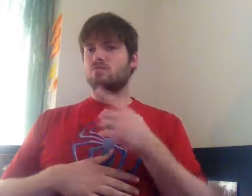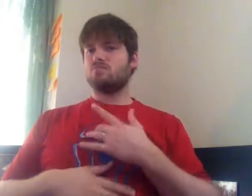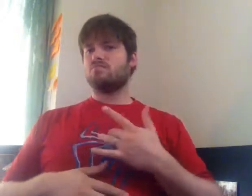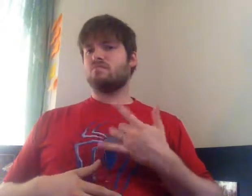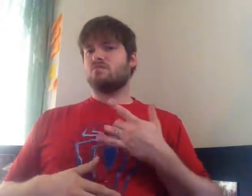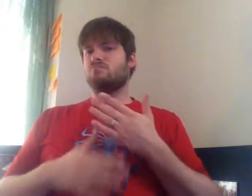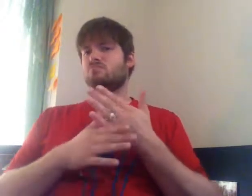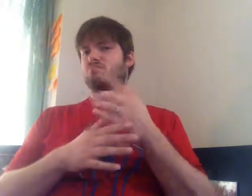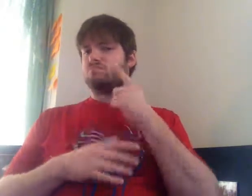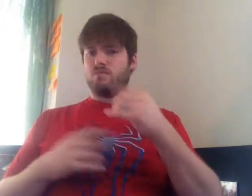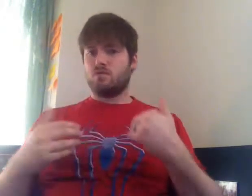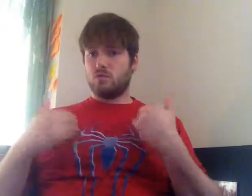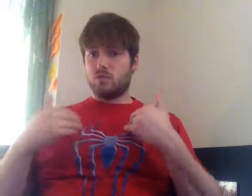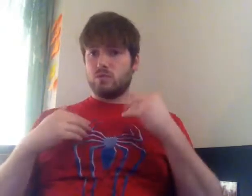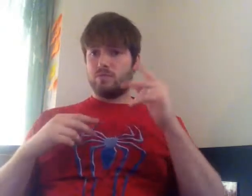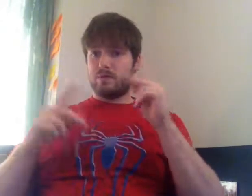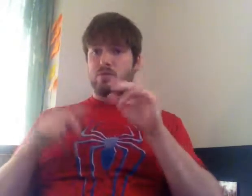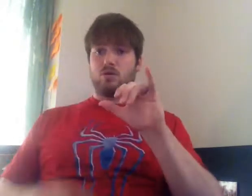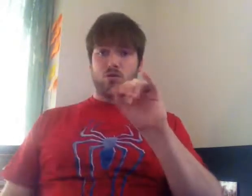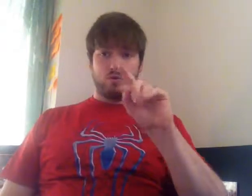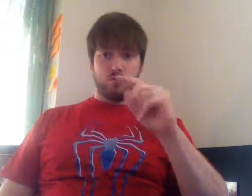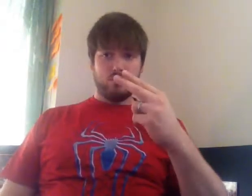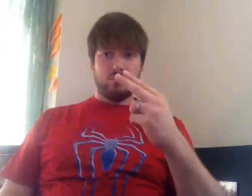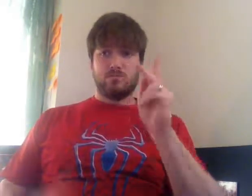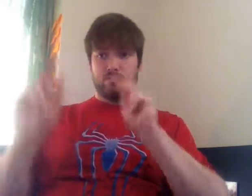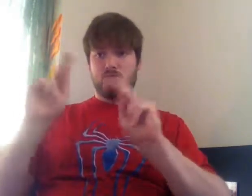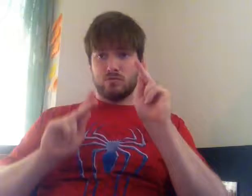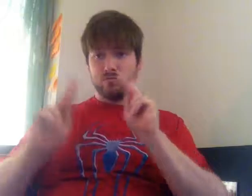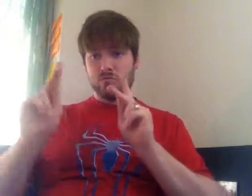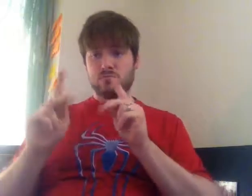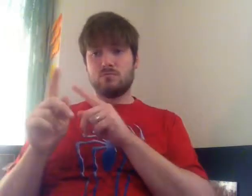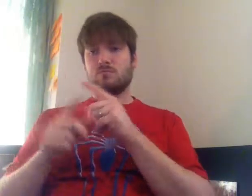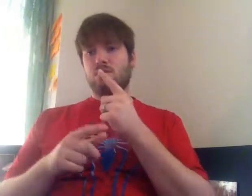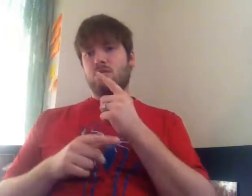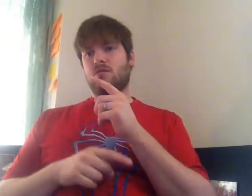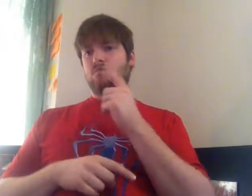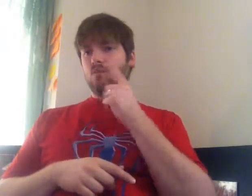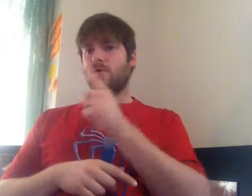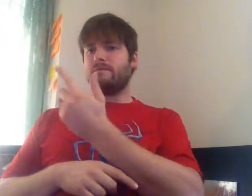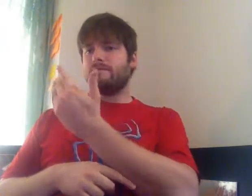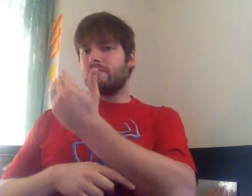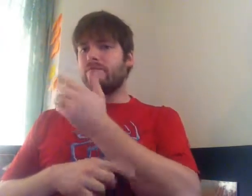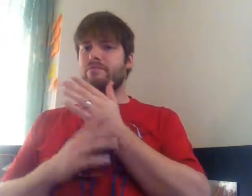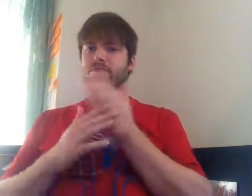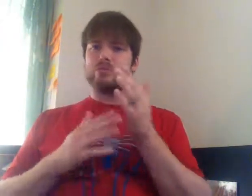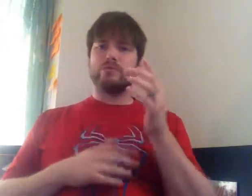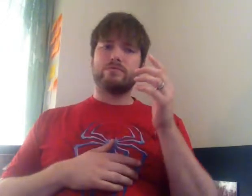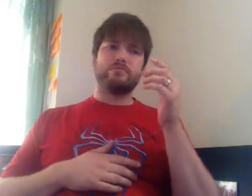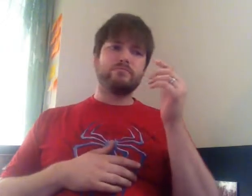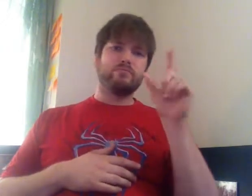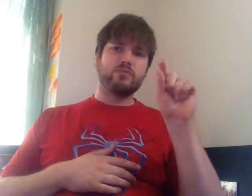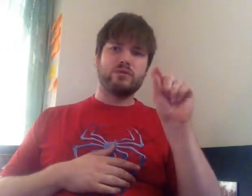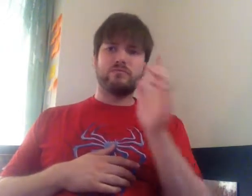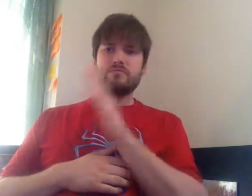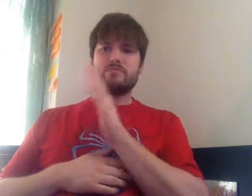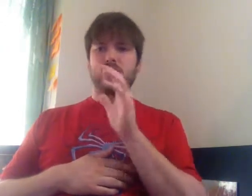12:45. Hail and damaging winds being the main threat as that storm continues to move to the northeast, right around 40 miles per hour. That's going to be one of the